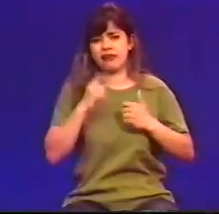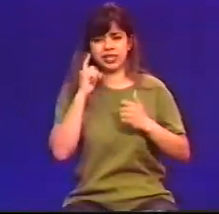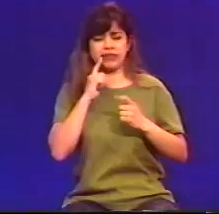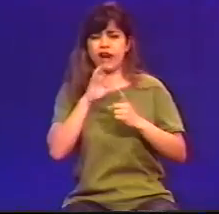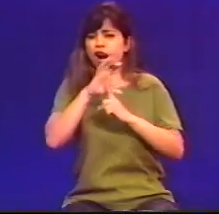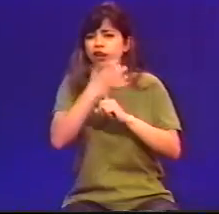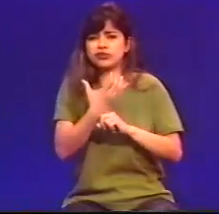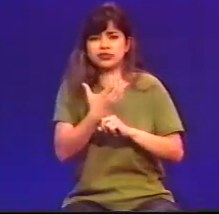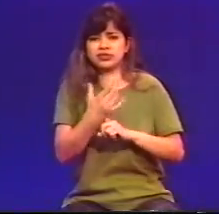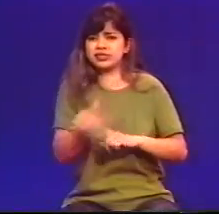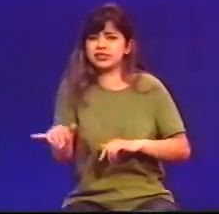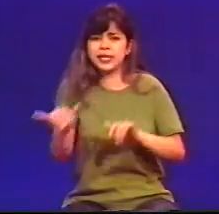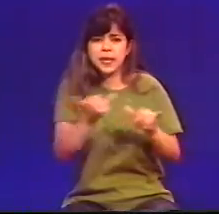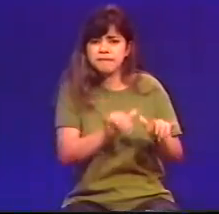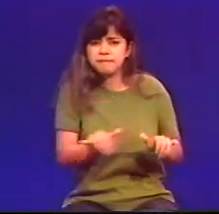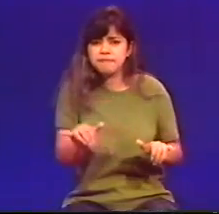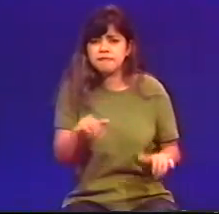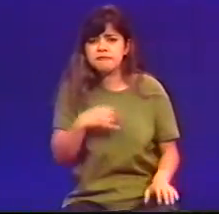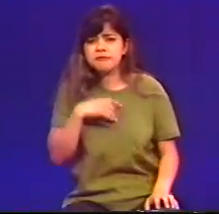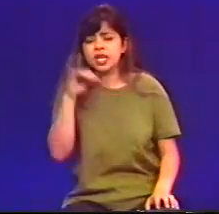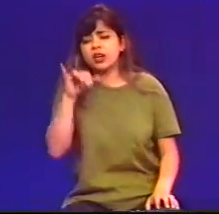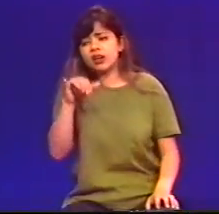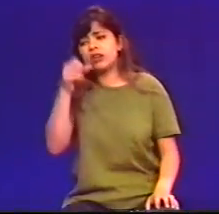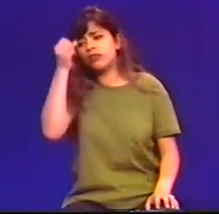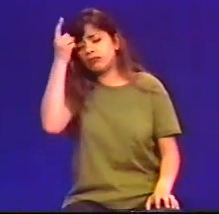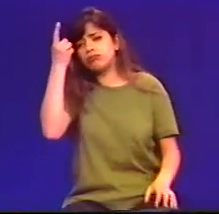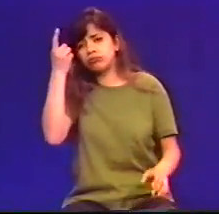the Pakistani deaf culture and members of the American deaf culture.